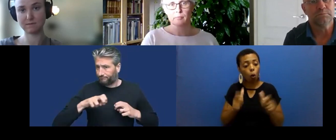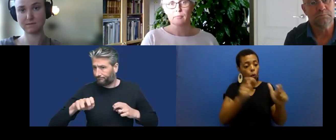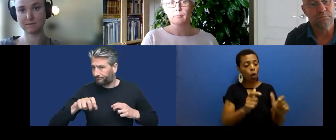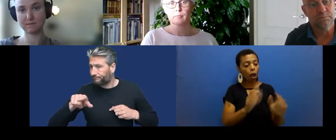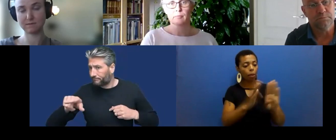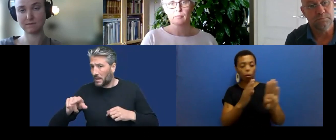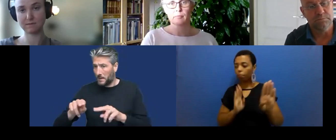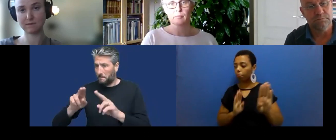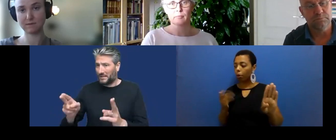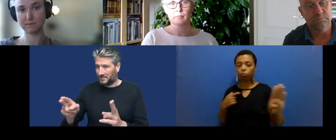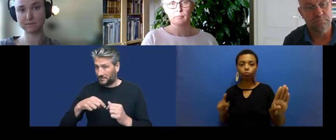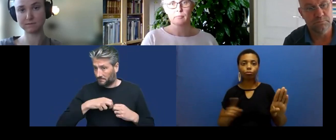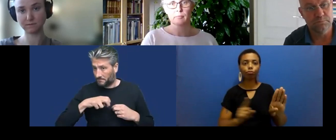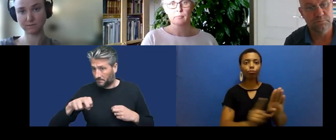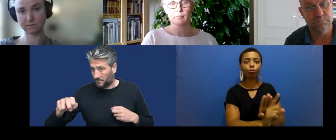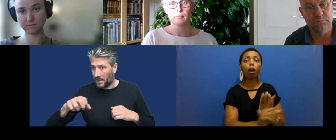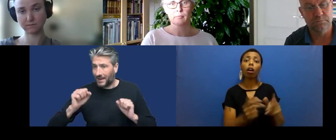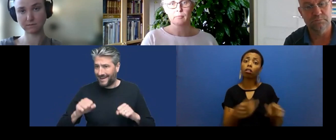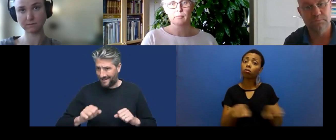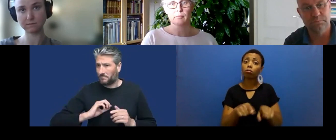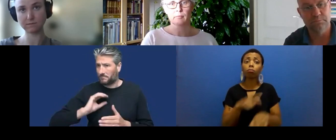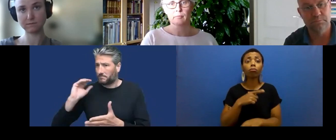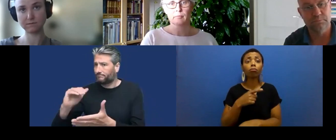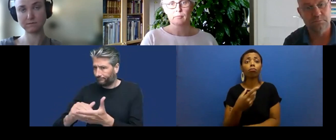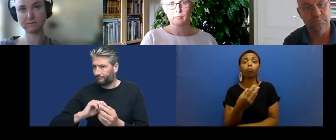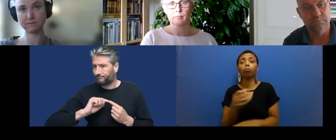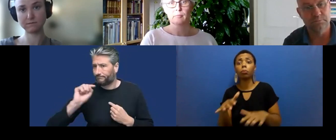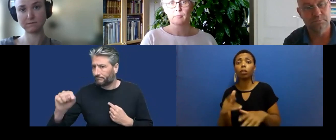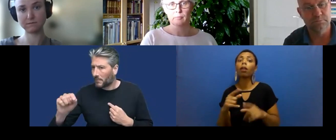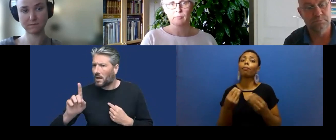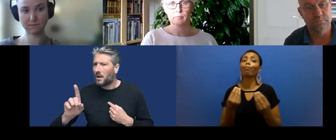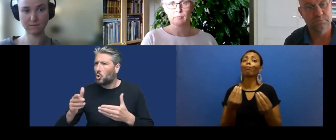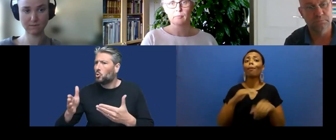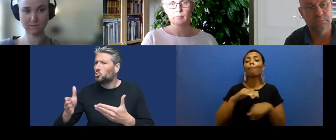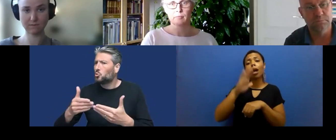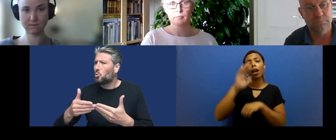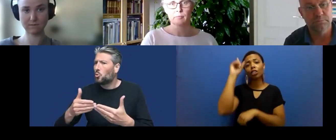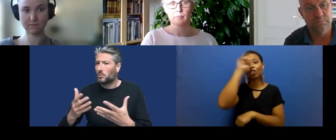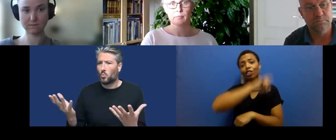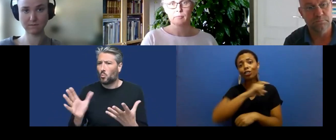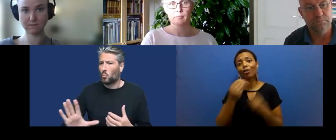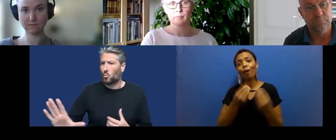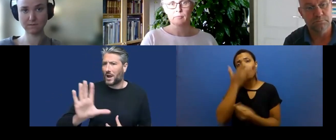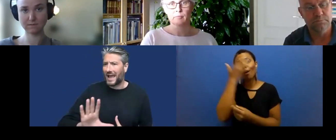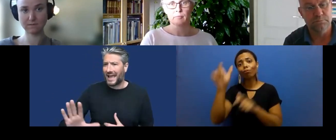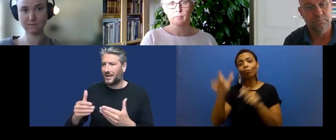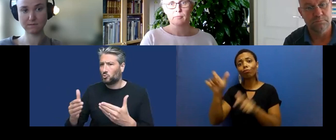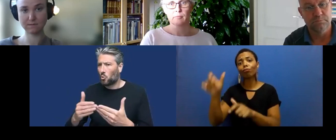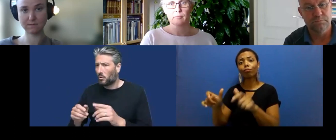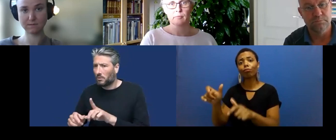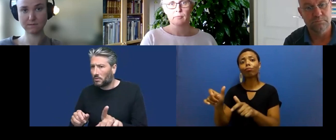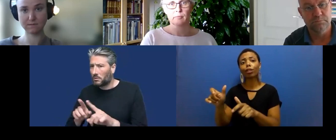last 40 feet to get to the building is an incredible difficulty for blind people. And